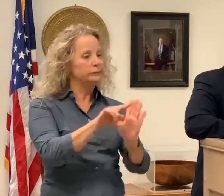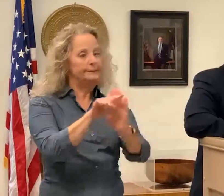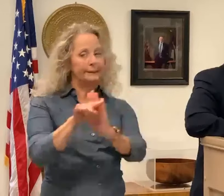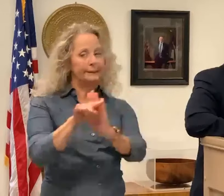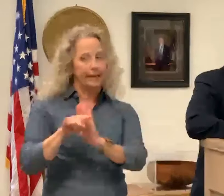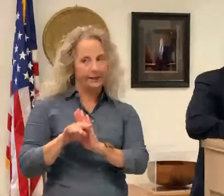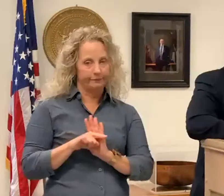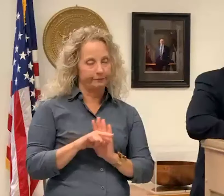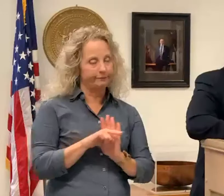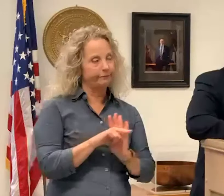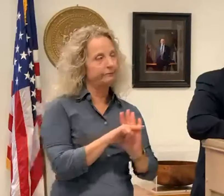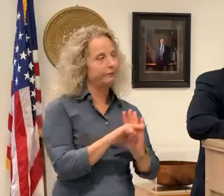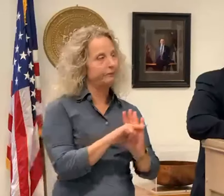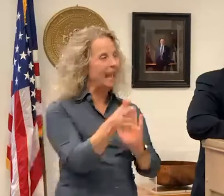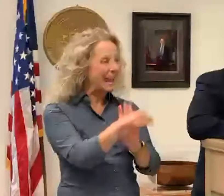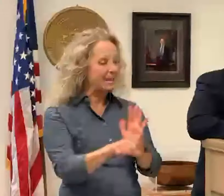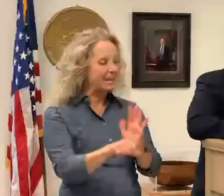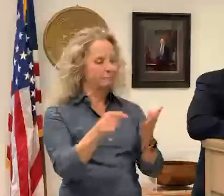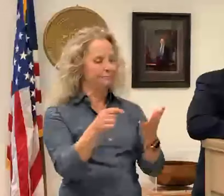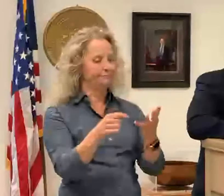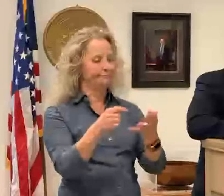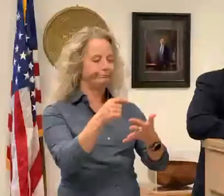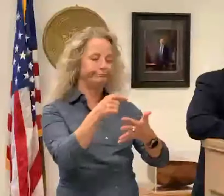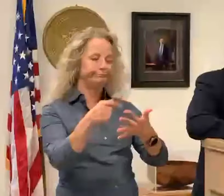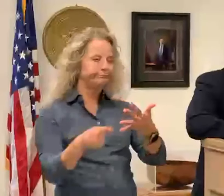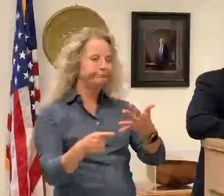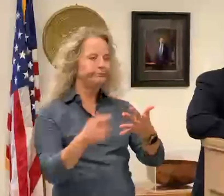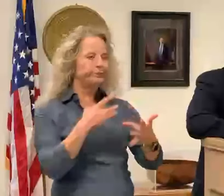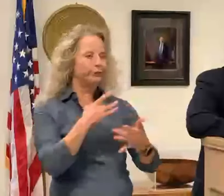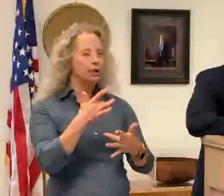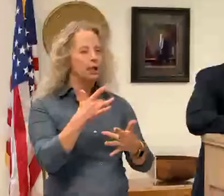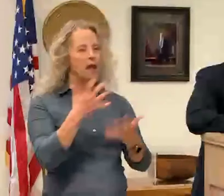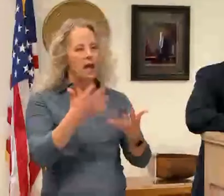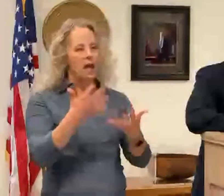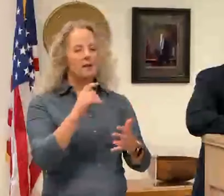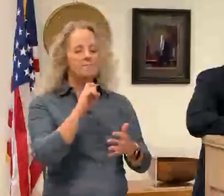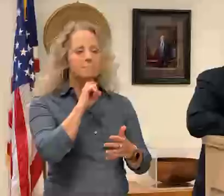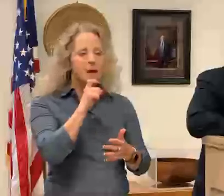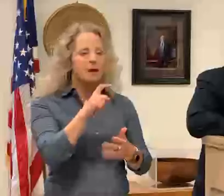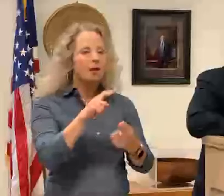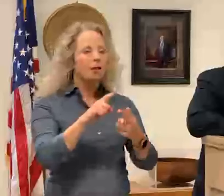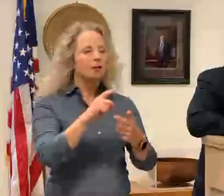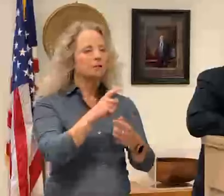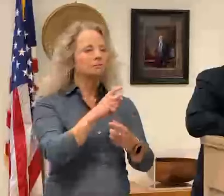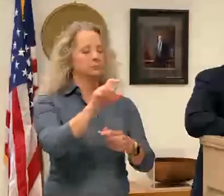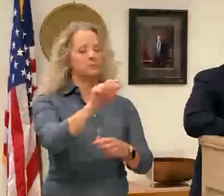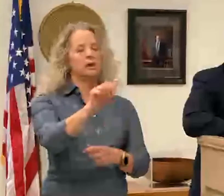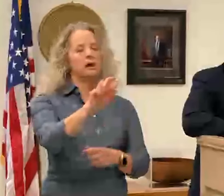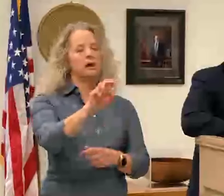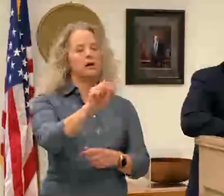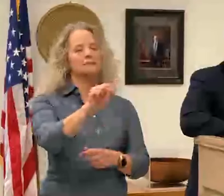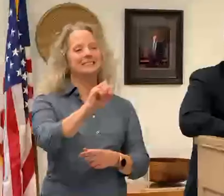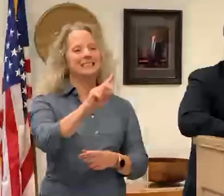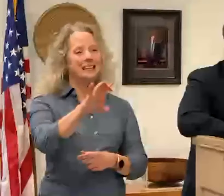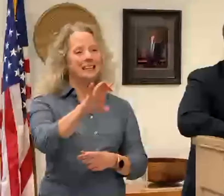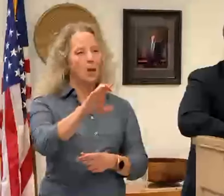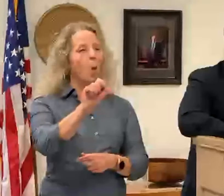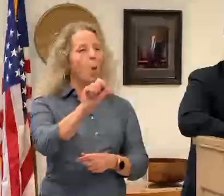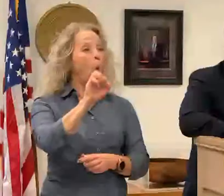negative for any of these concerning heavy metals, specifically arsenic or lead. There was